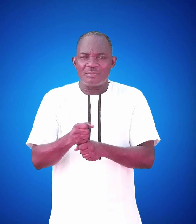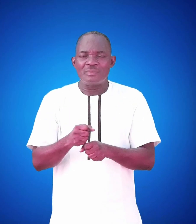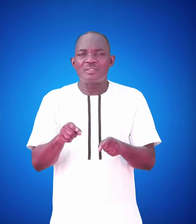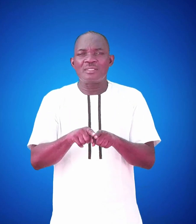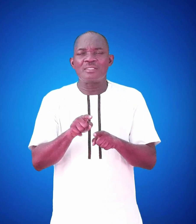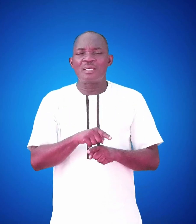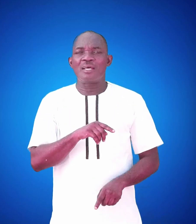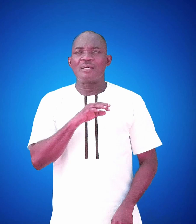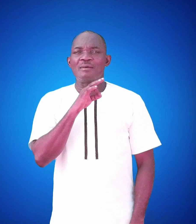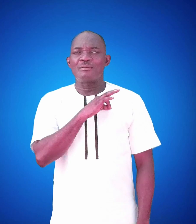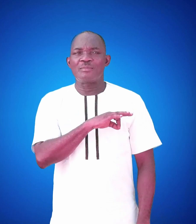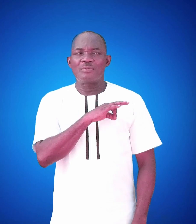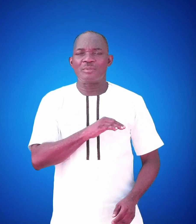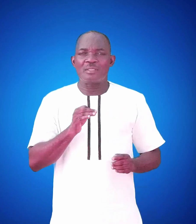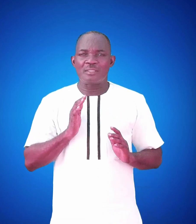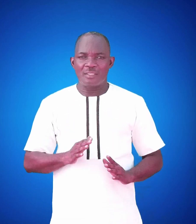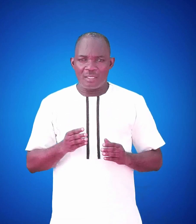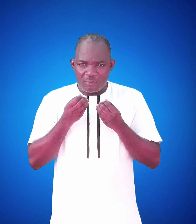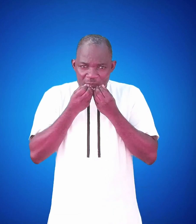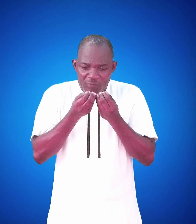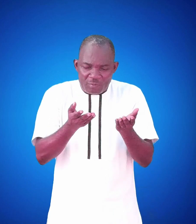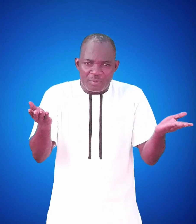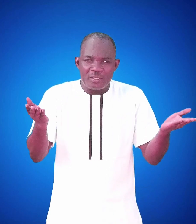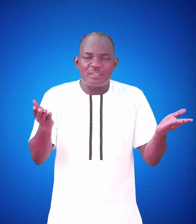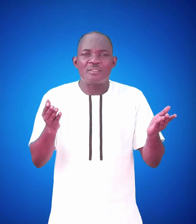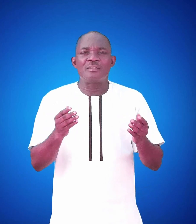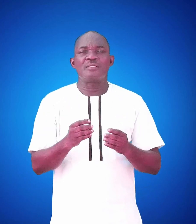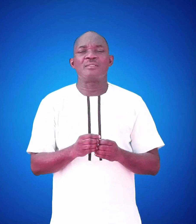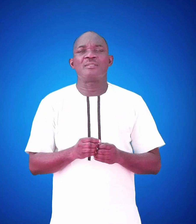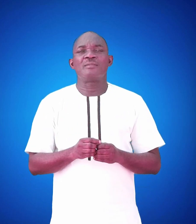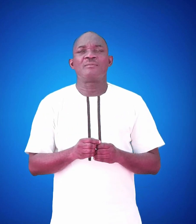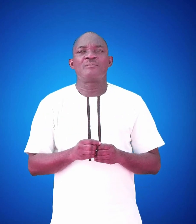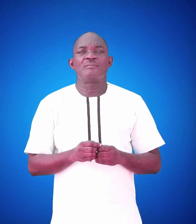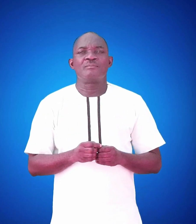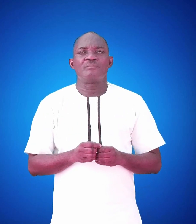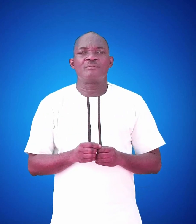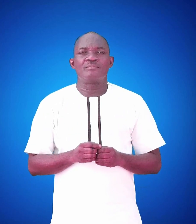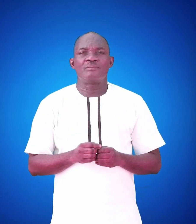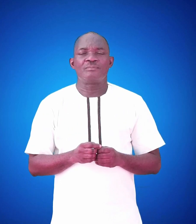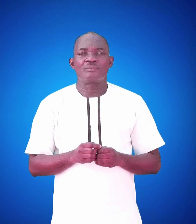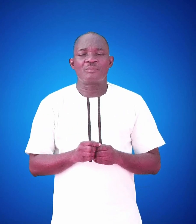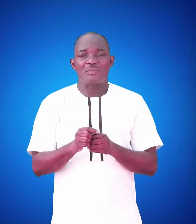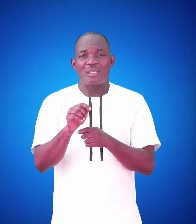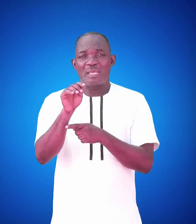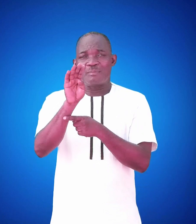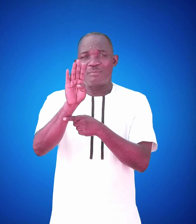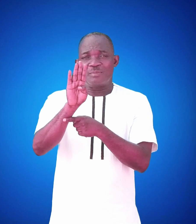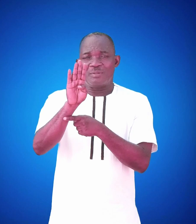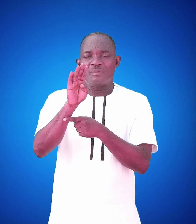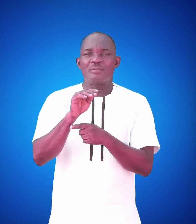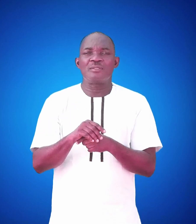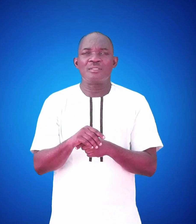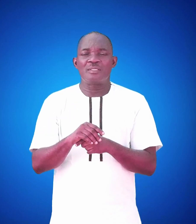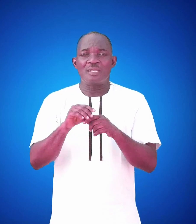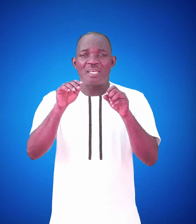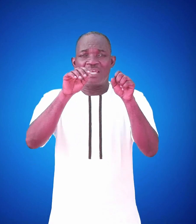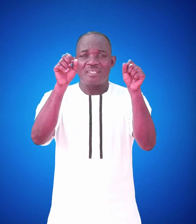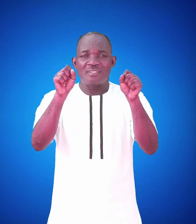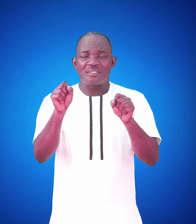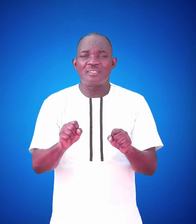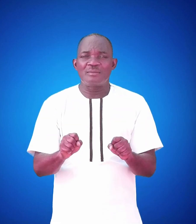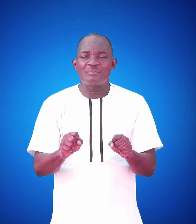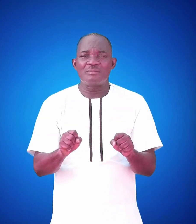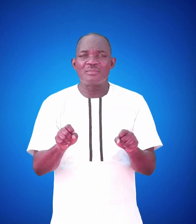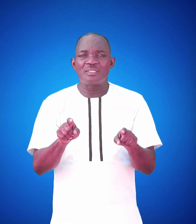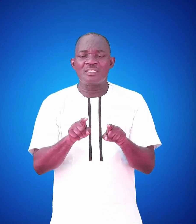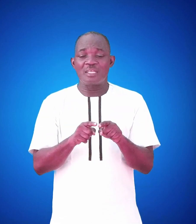and beneficiary information update request. B. Systems